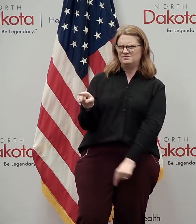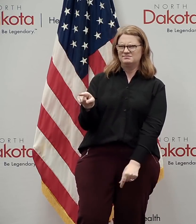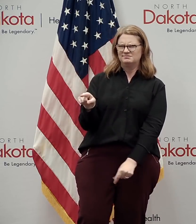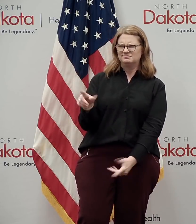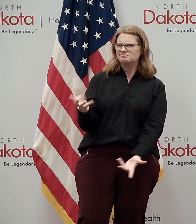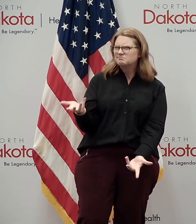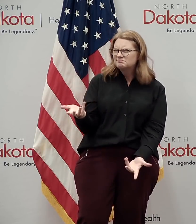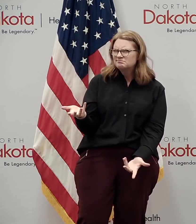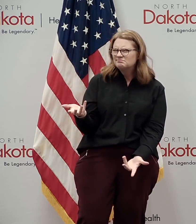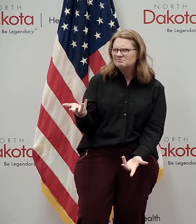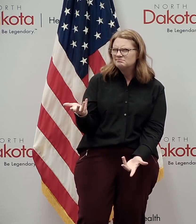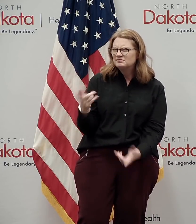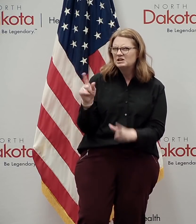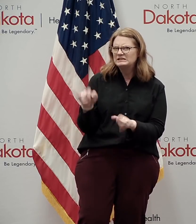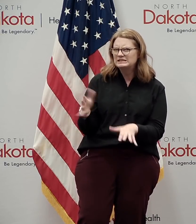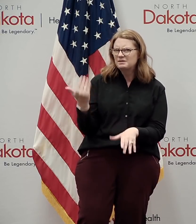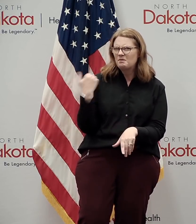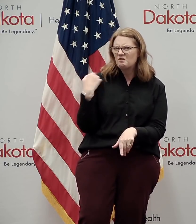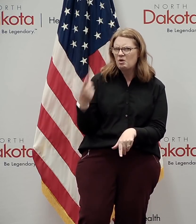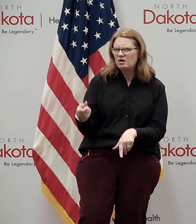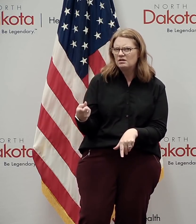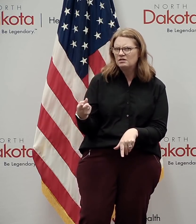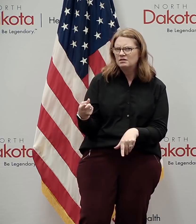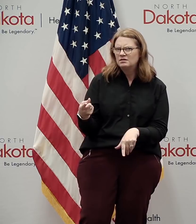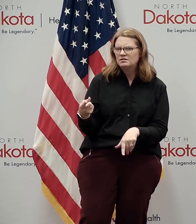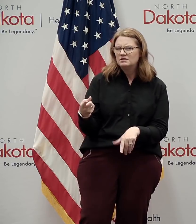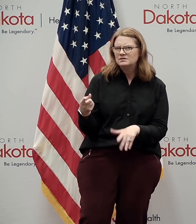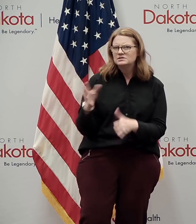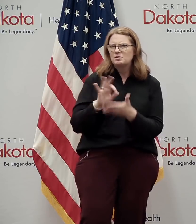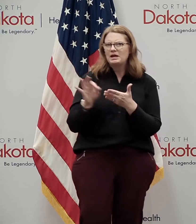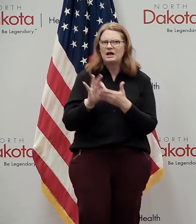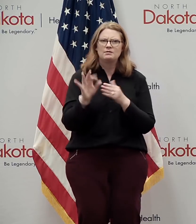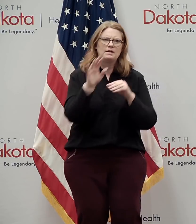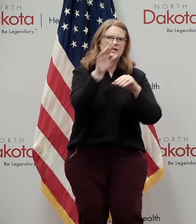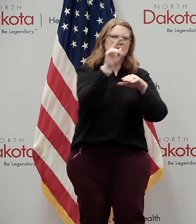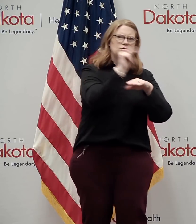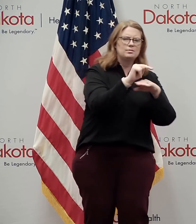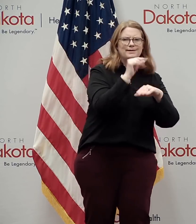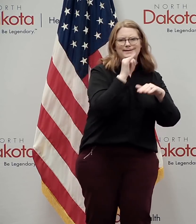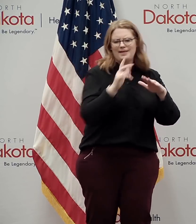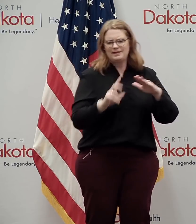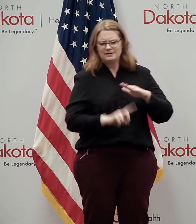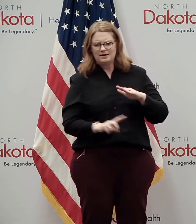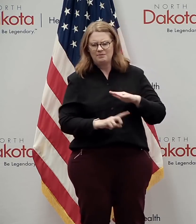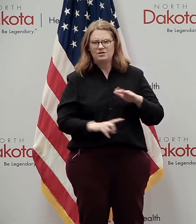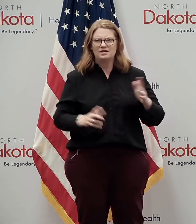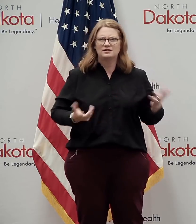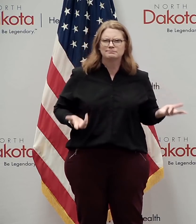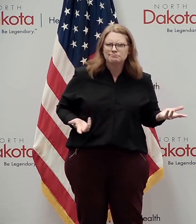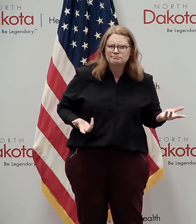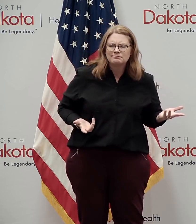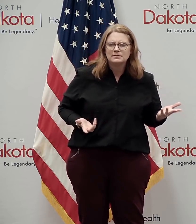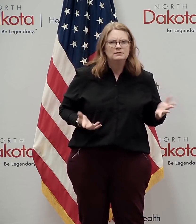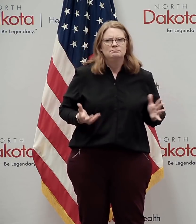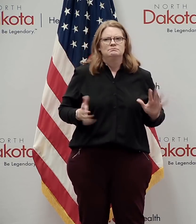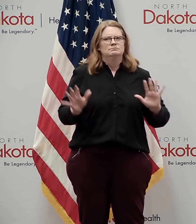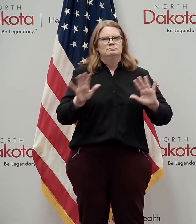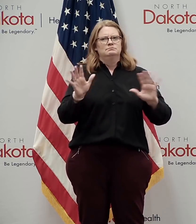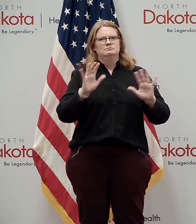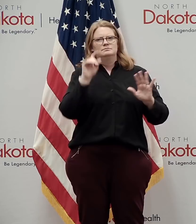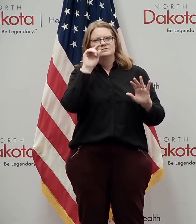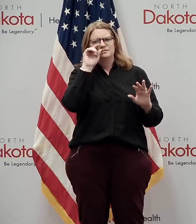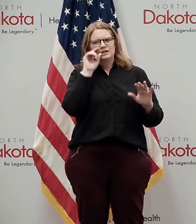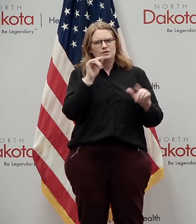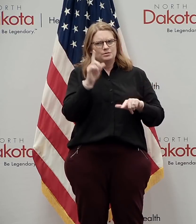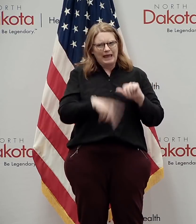denominator because we tested them once before, so we count them in the numerator but not in the denominator. If you were doing that in math class, I don't think you'd get a very high